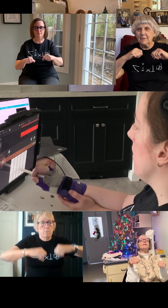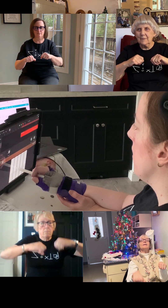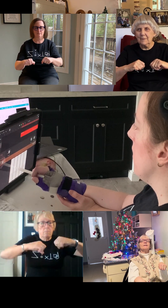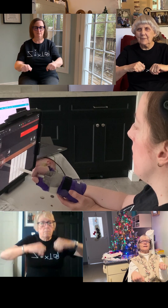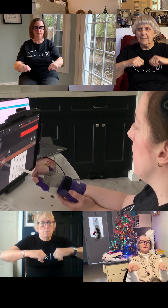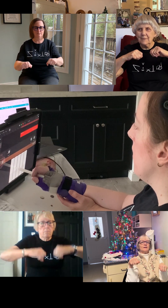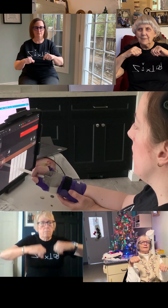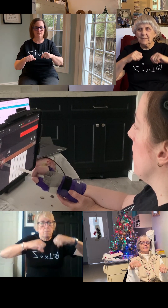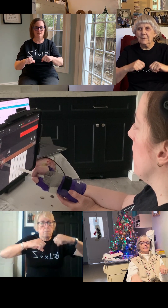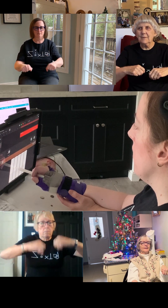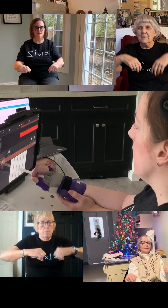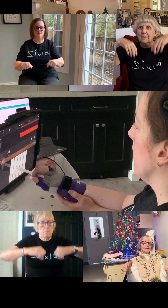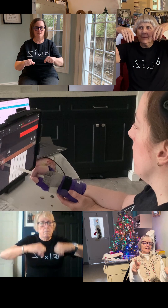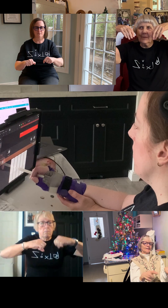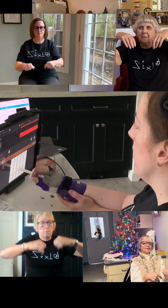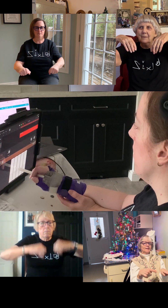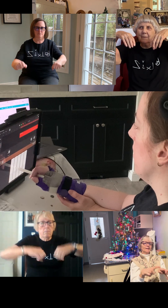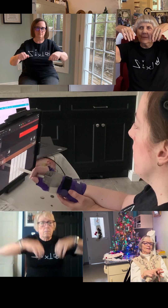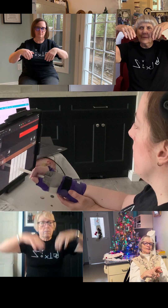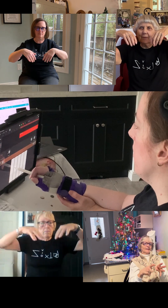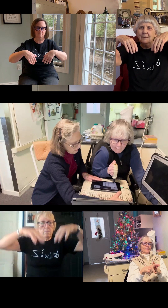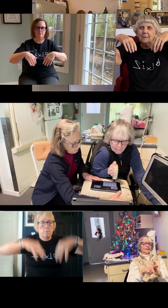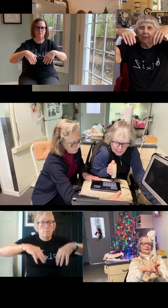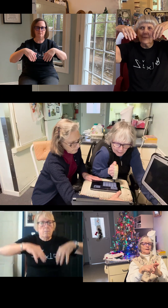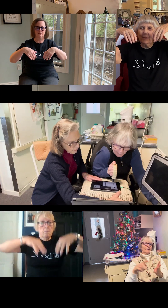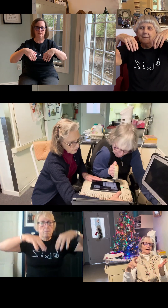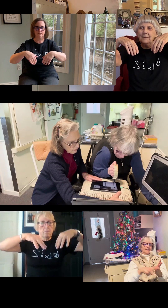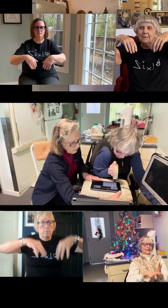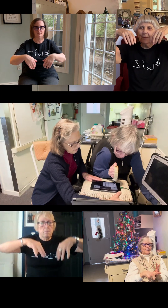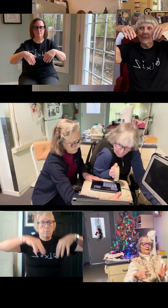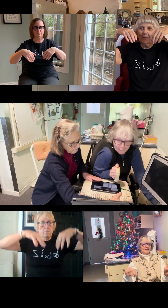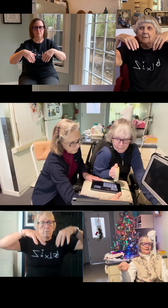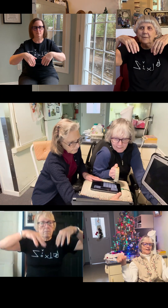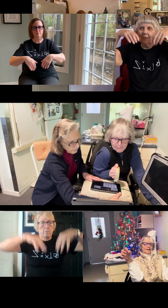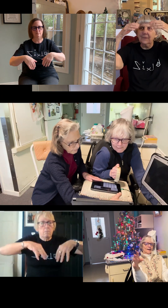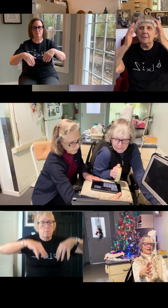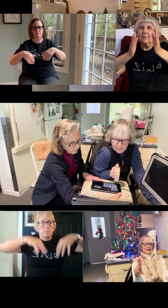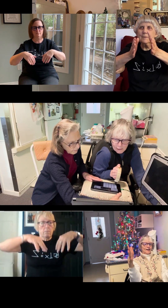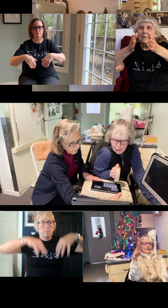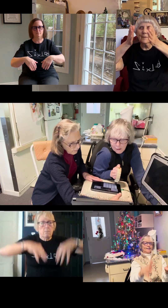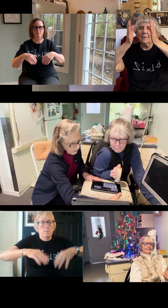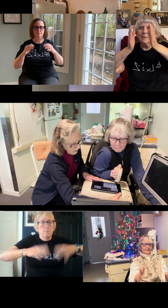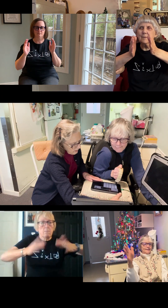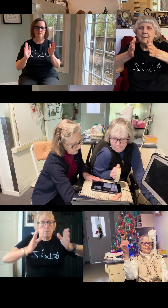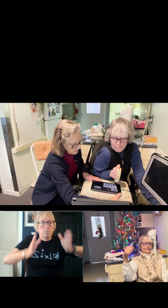morning, and why don't we stay in bed for a while?